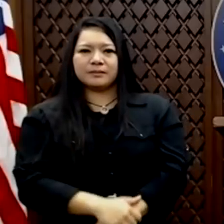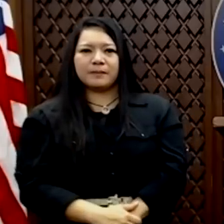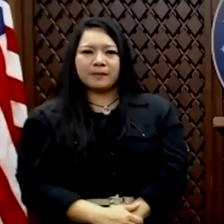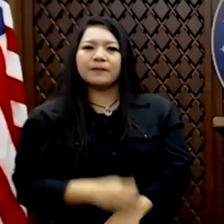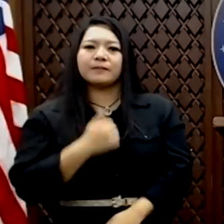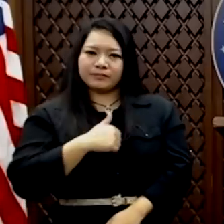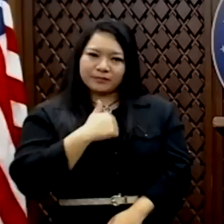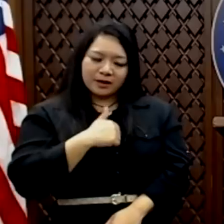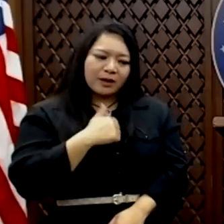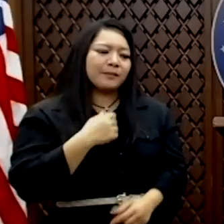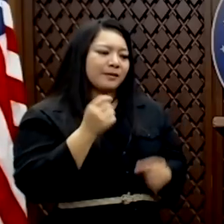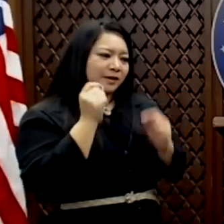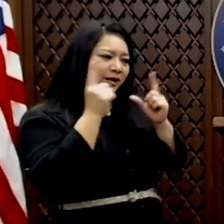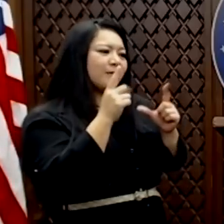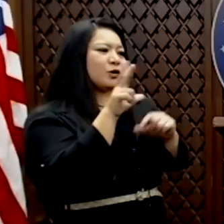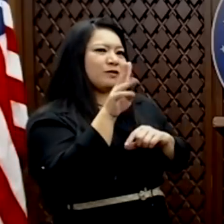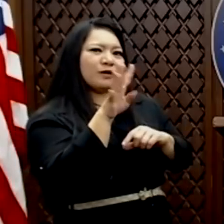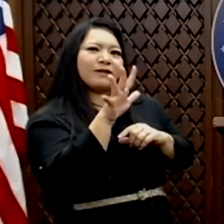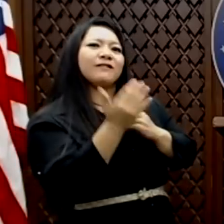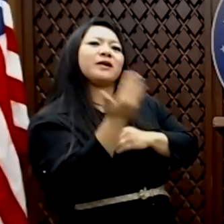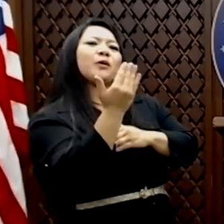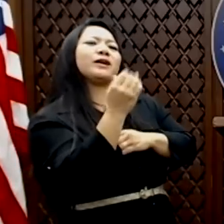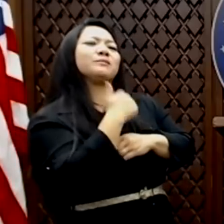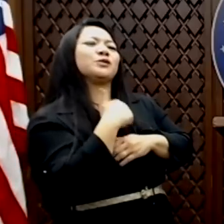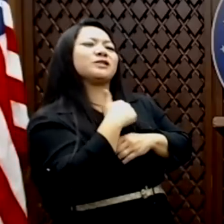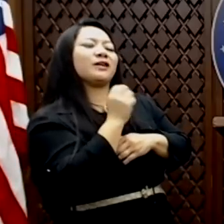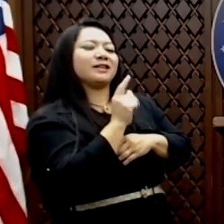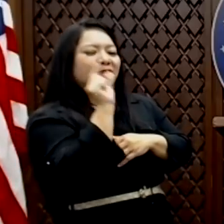Sorry, I've been up since 3:45, ma'am.